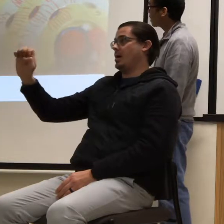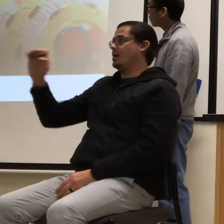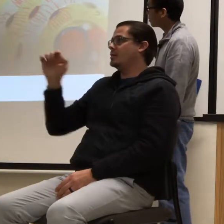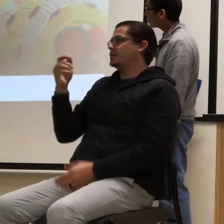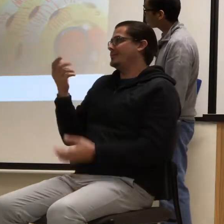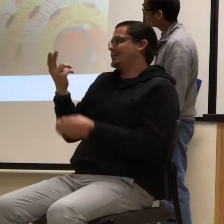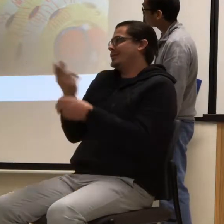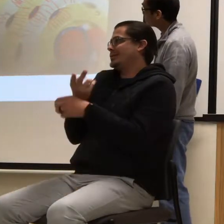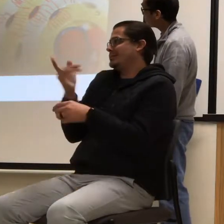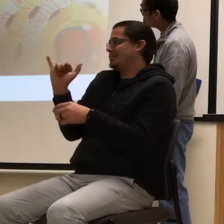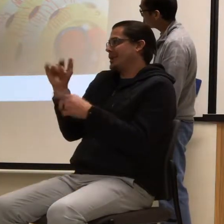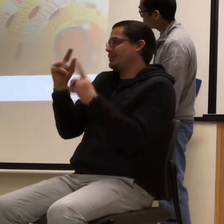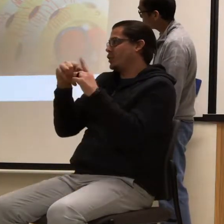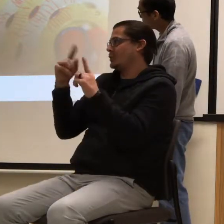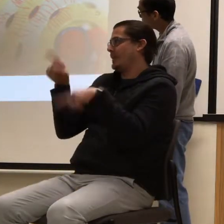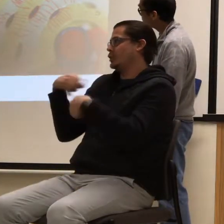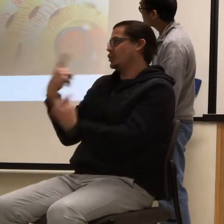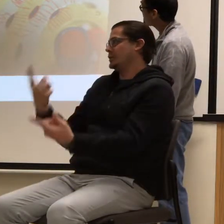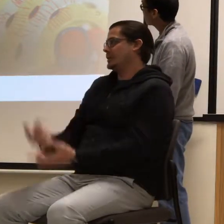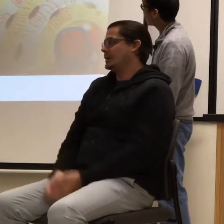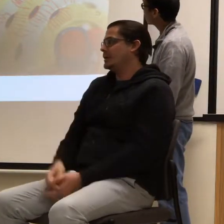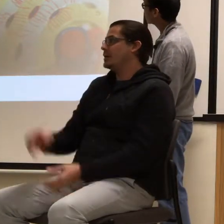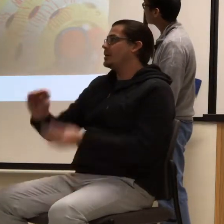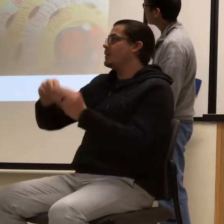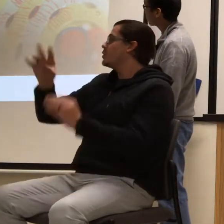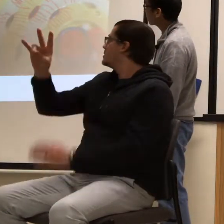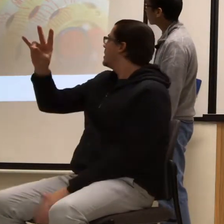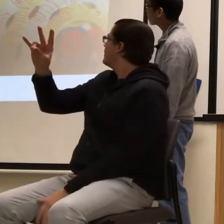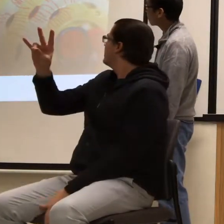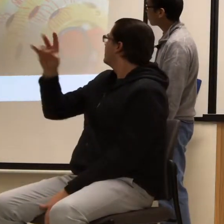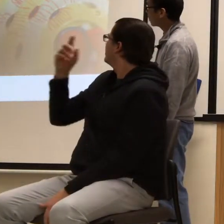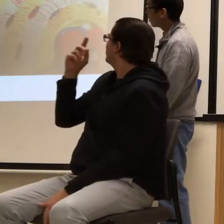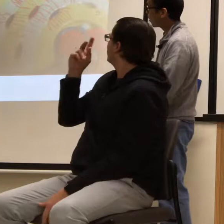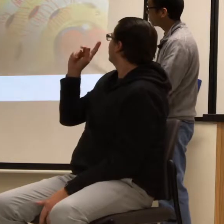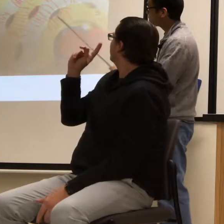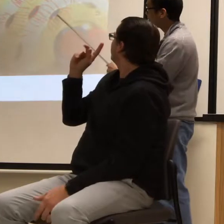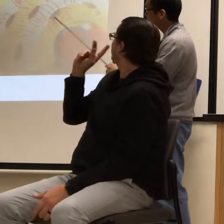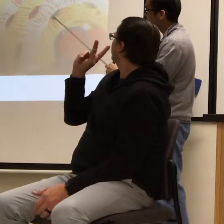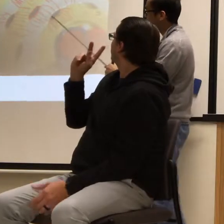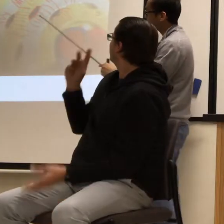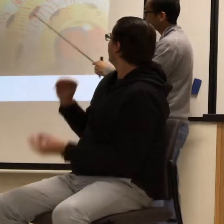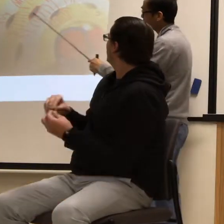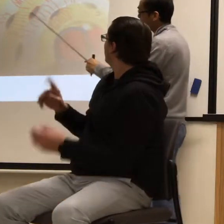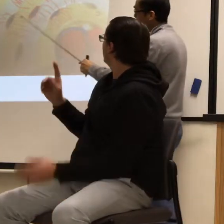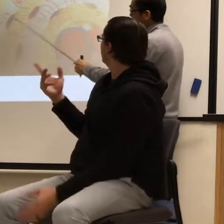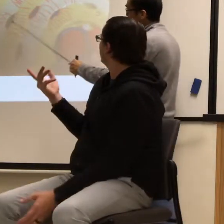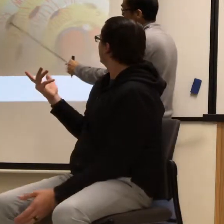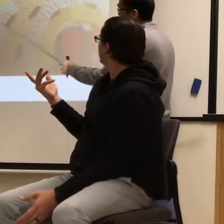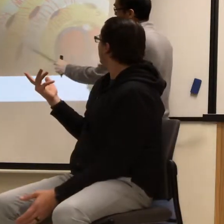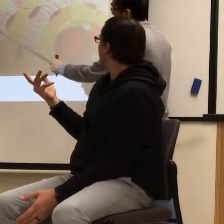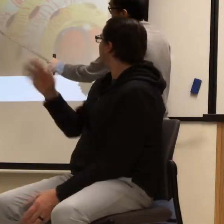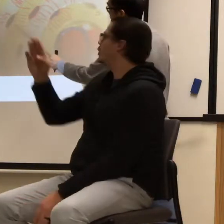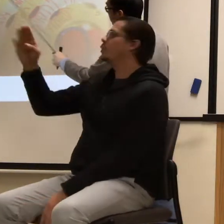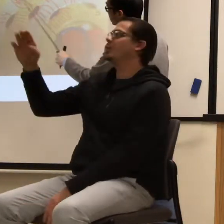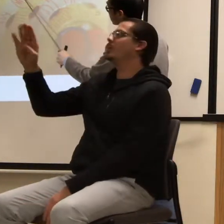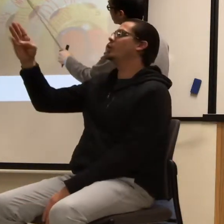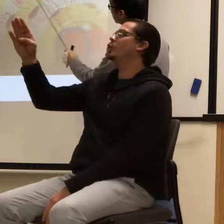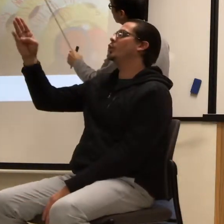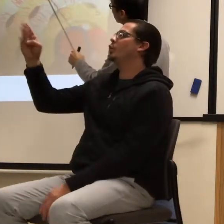Number 7, here's number 7. I don't see the number. But anyways, all these cells, the blue cells